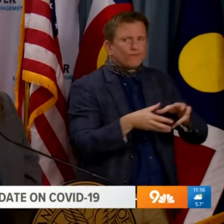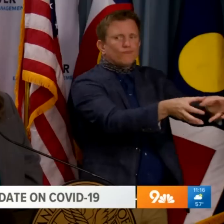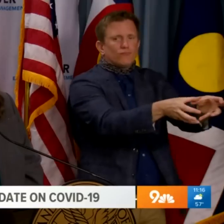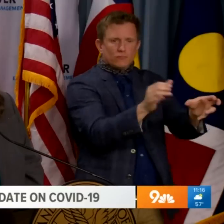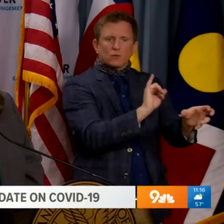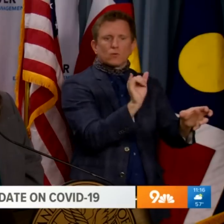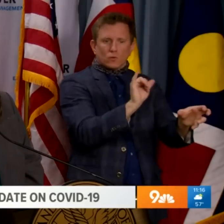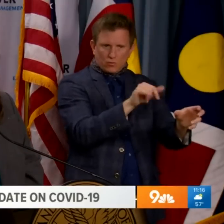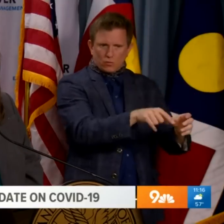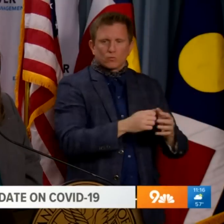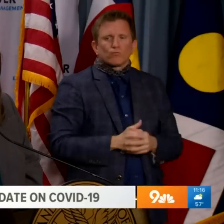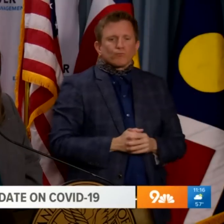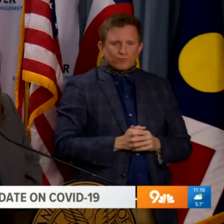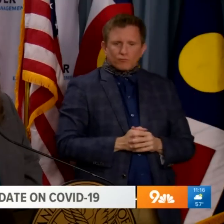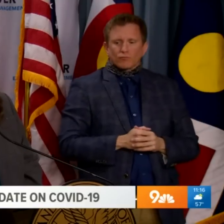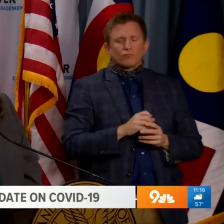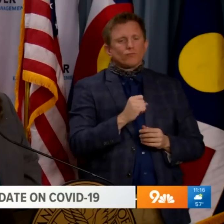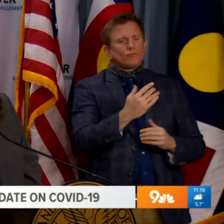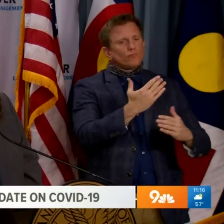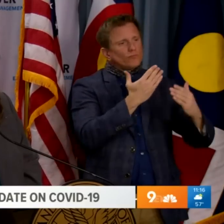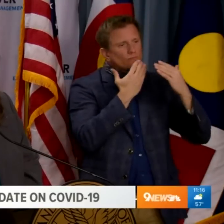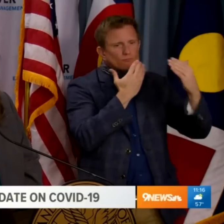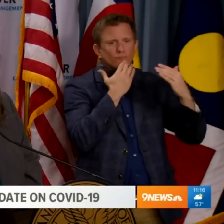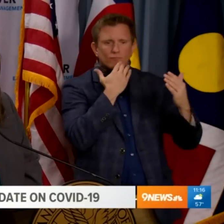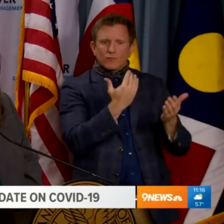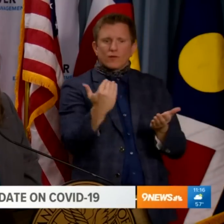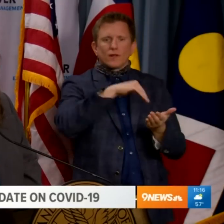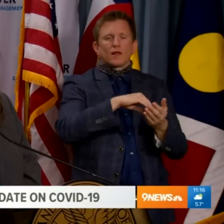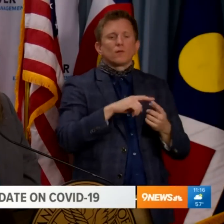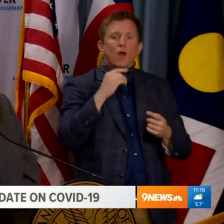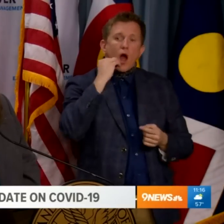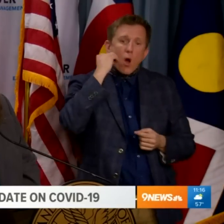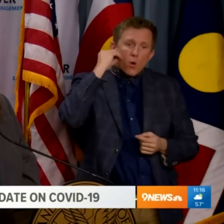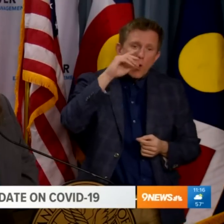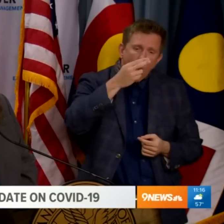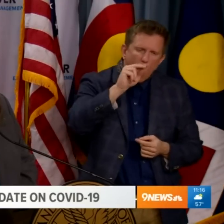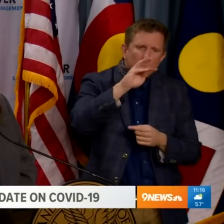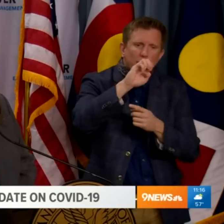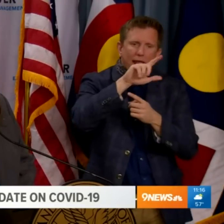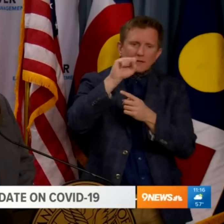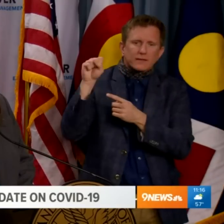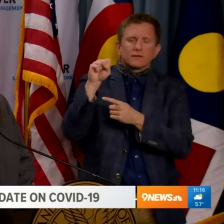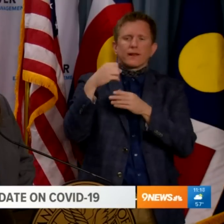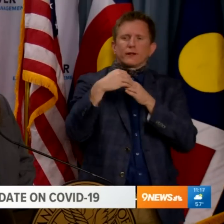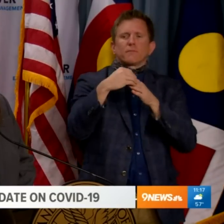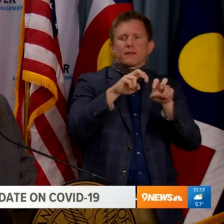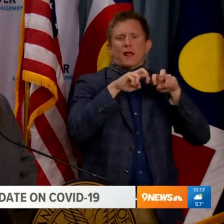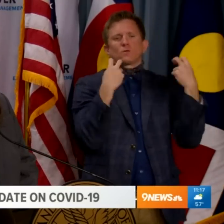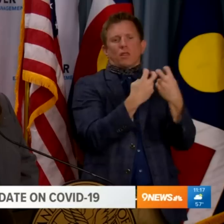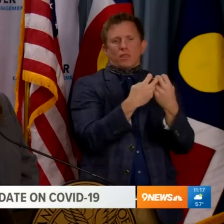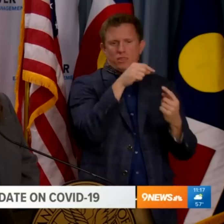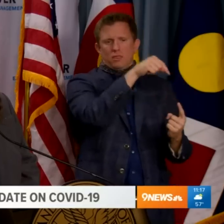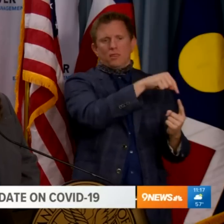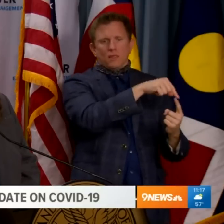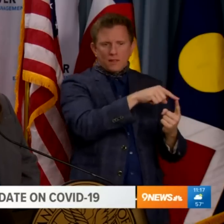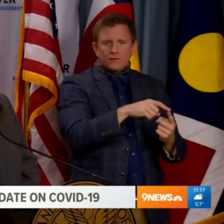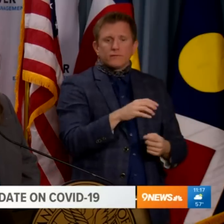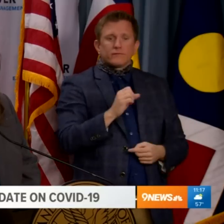the day shelter that was established some weeks ago at the Glen Arm Rec Center. So that will be standing down today after all of the guests have